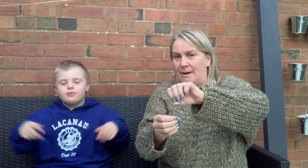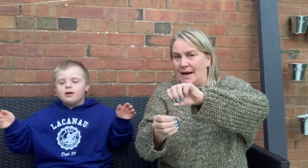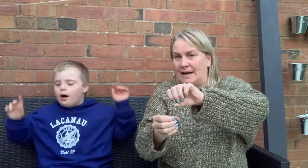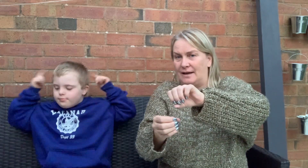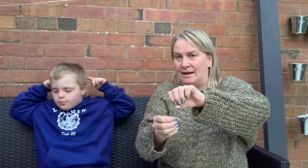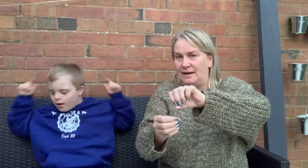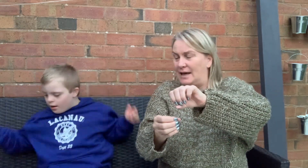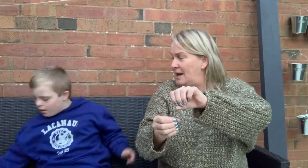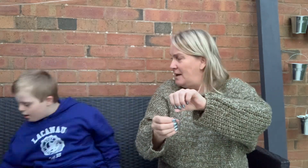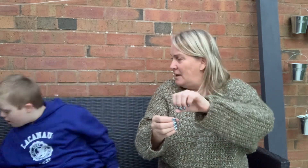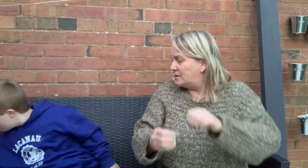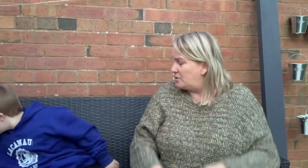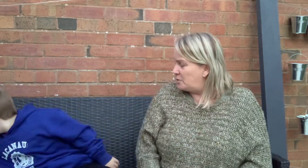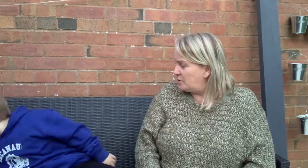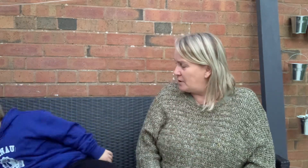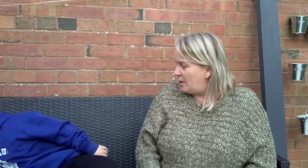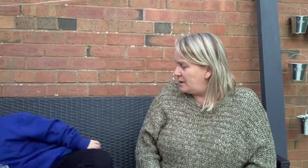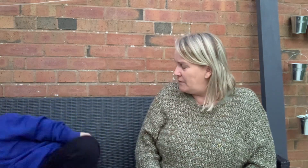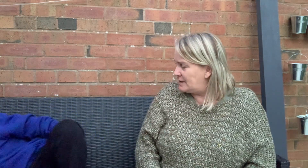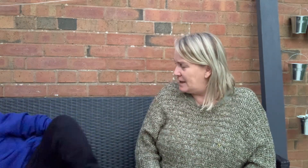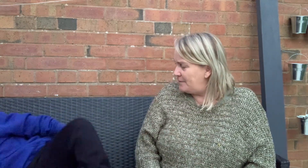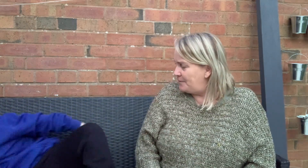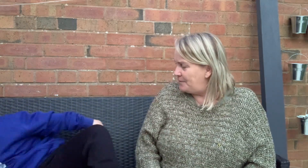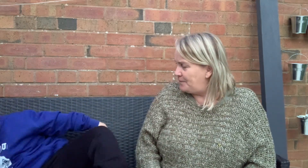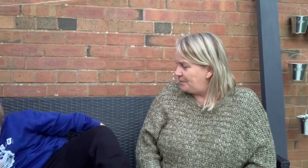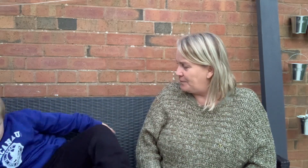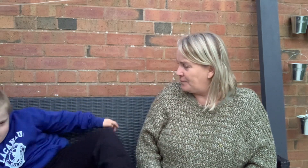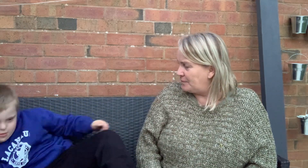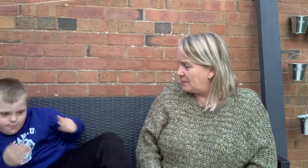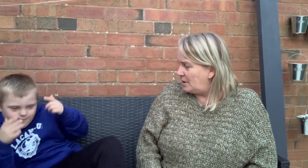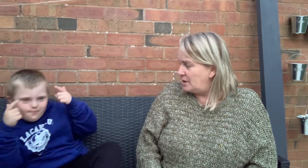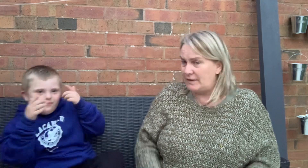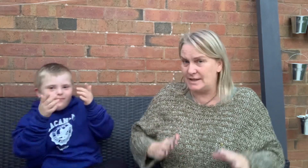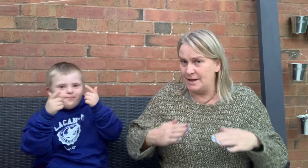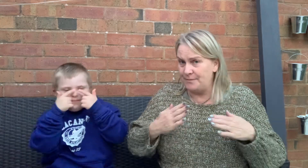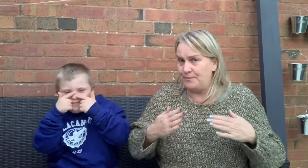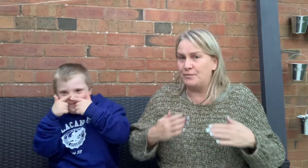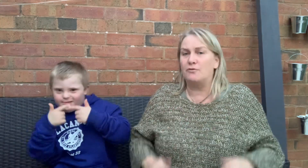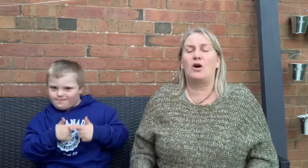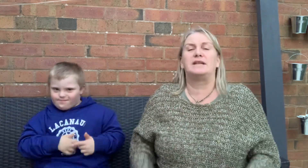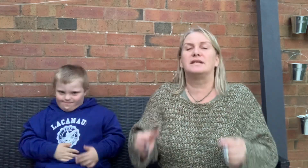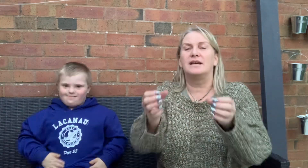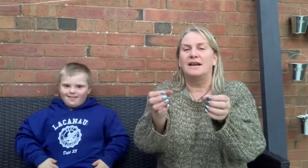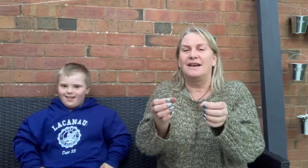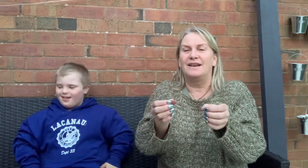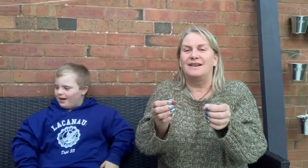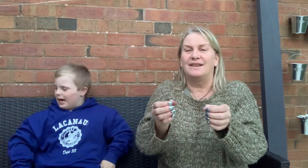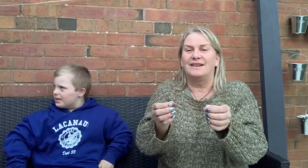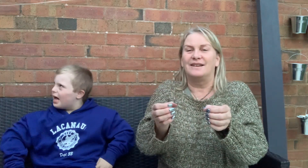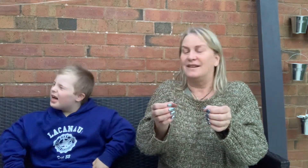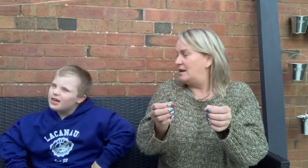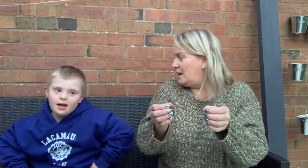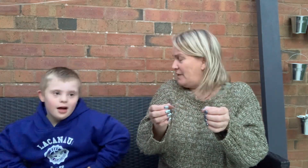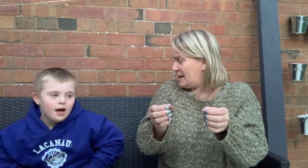back. Yeah? So should we do the sign? You ready? Are you ready? Right. Are you ready?